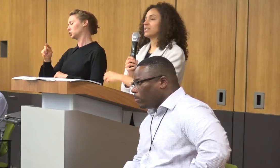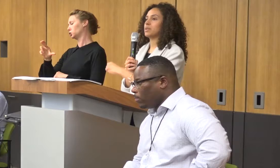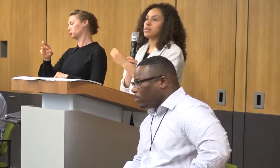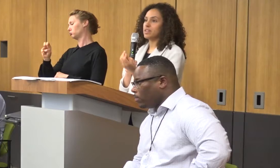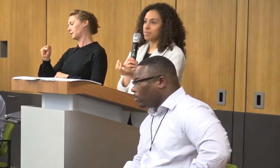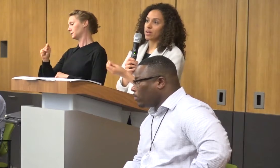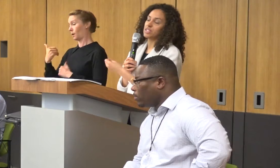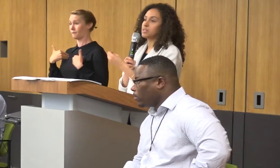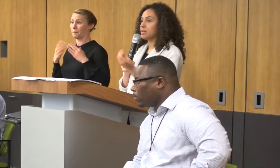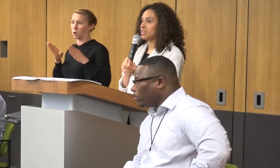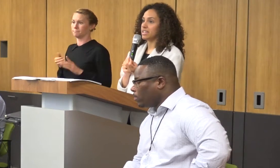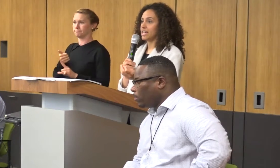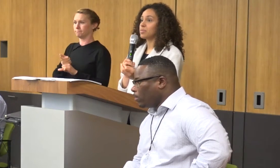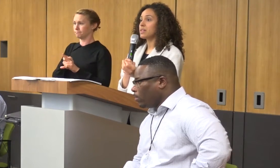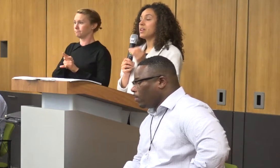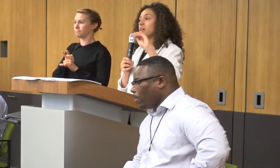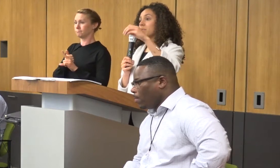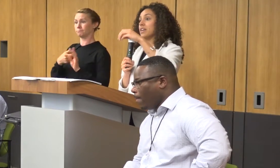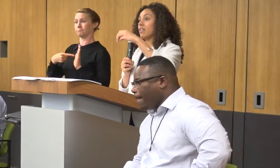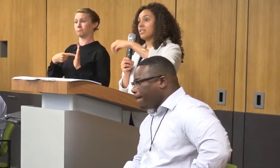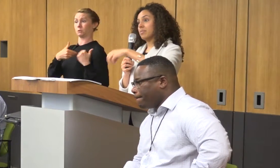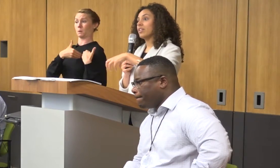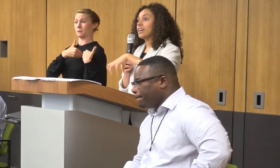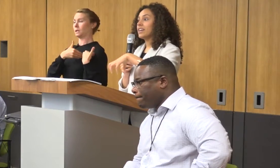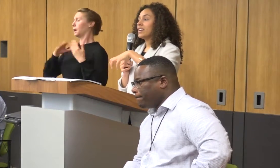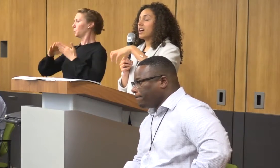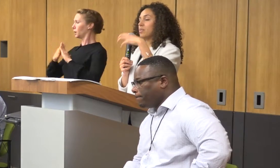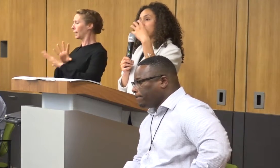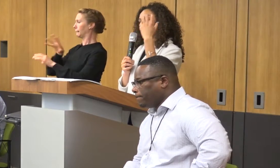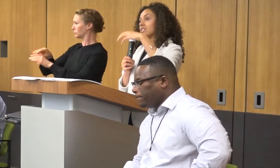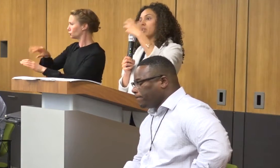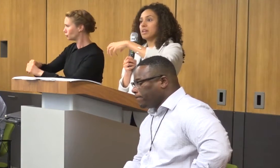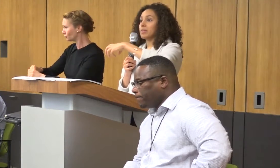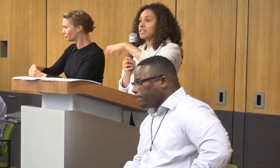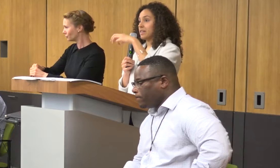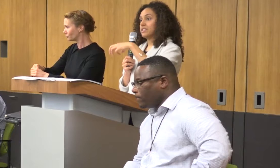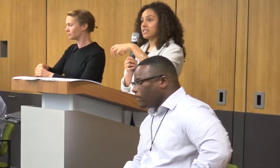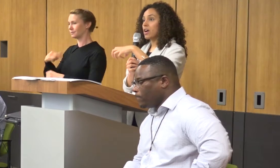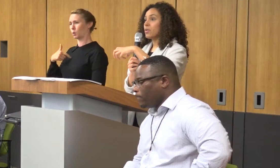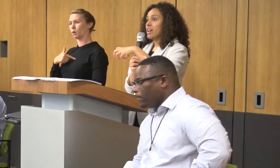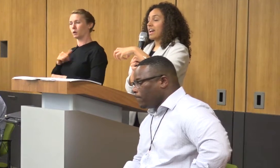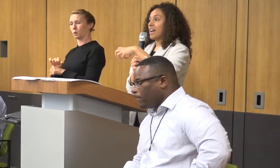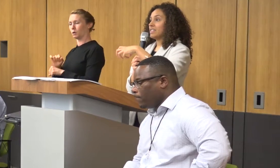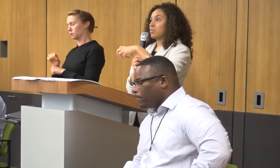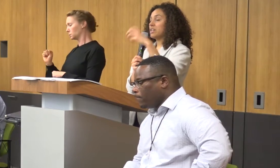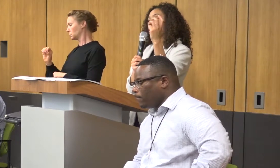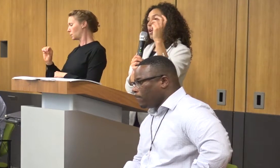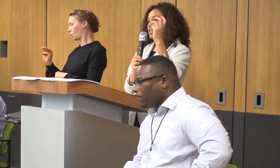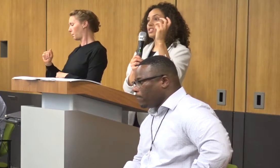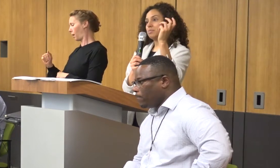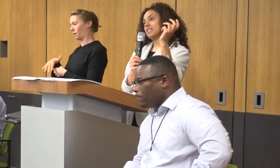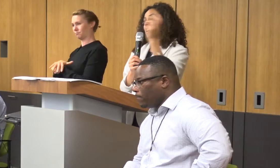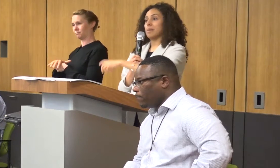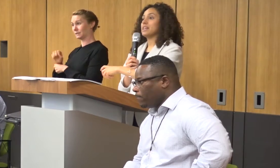specifically tasked with community partnerships and community engagement within our neighborhood. We are in the Soma neighborhood in San Francisco, and we